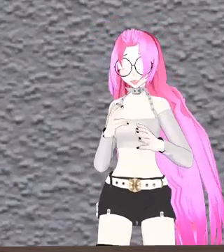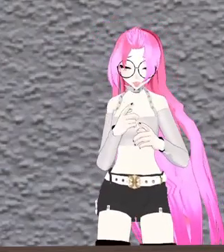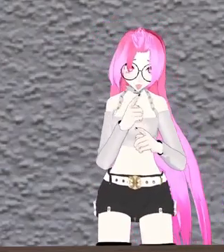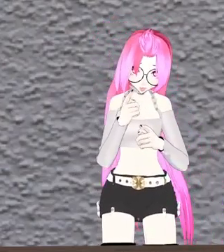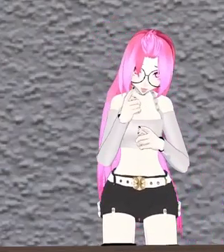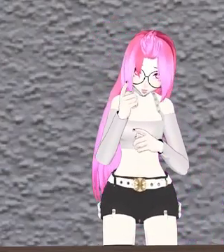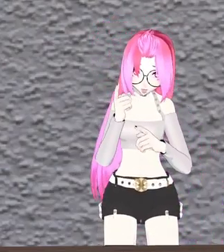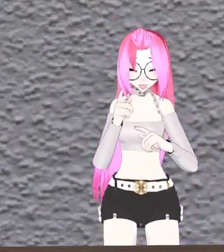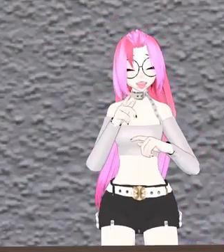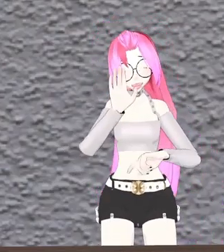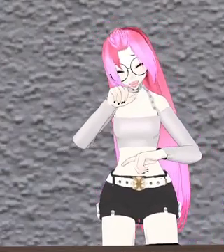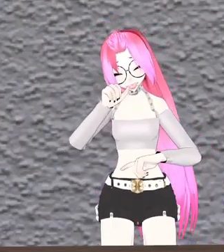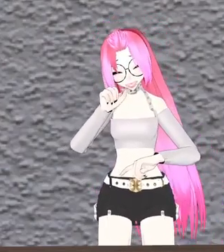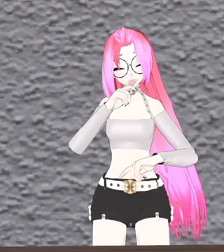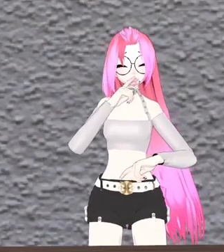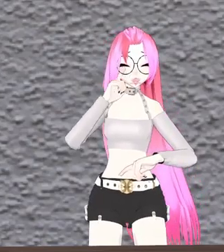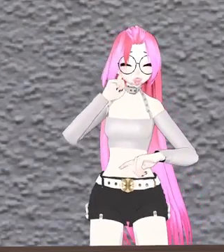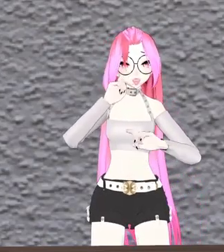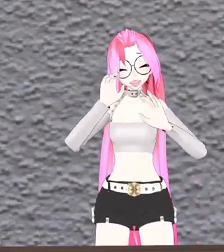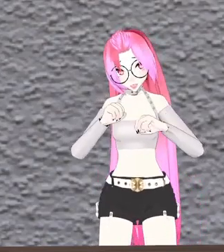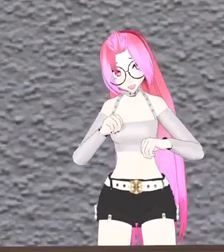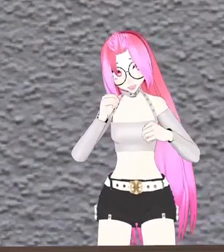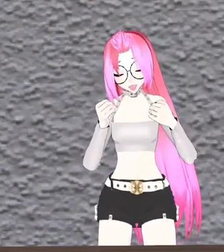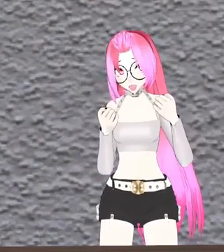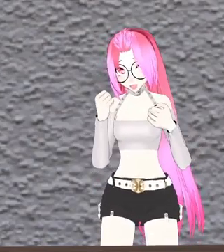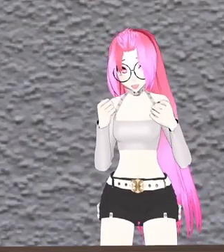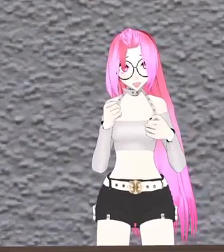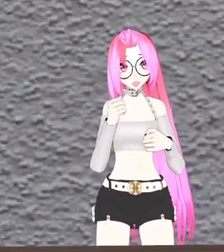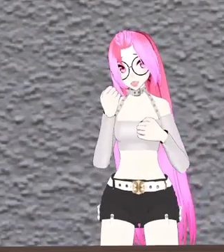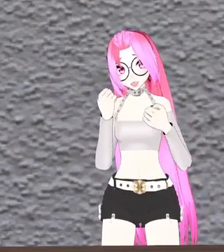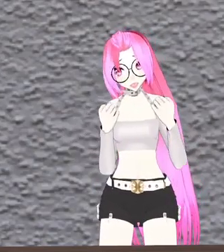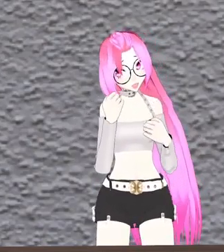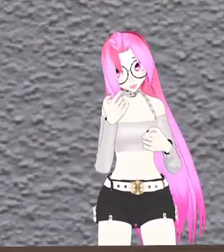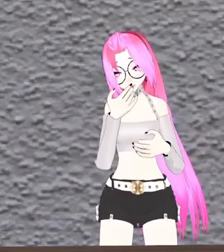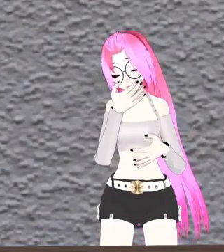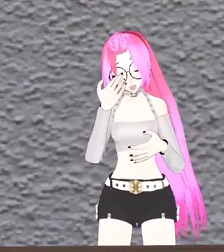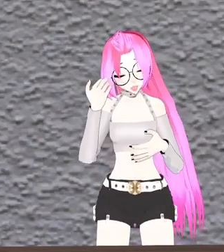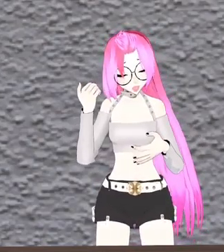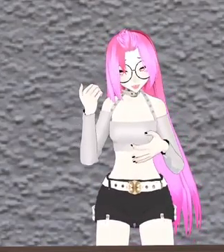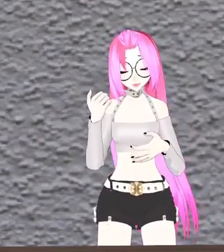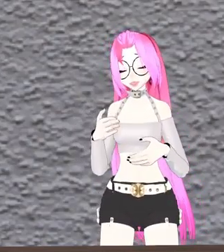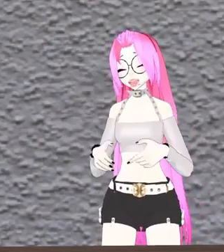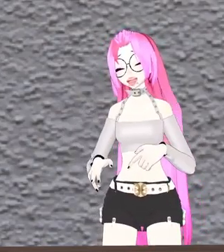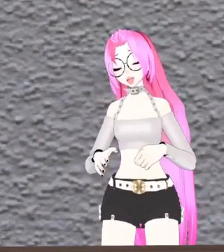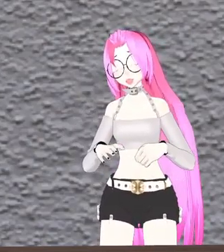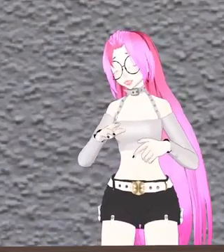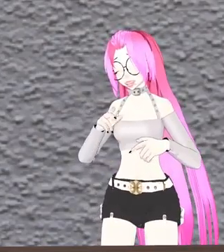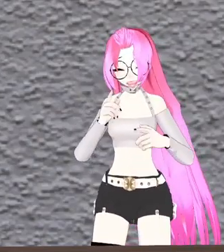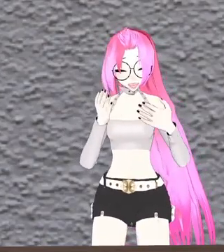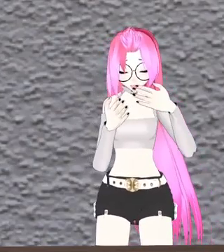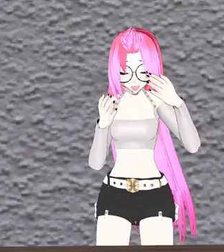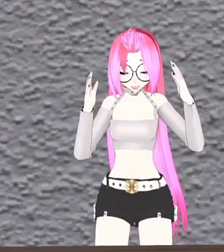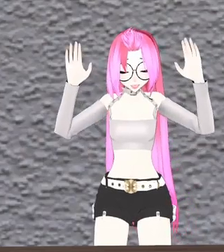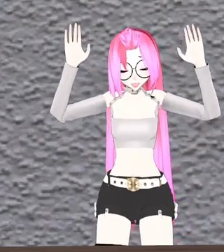I'm just kidding. But yes, deaf people can drive, and they can drive well. Some common questions is,